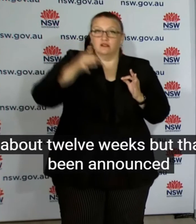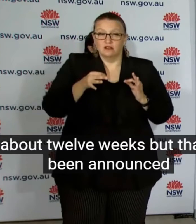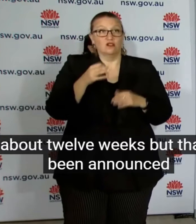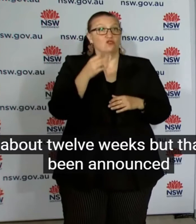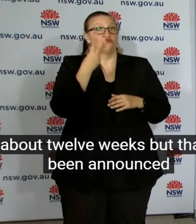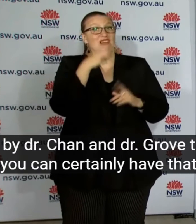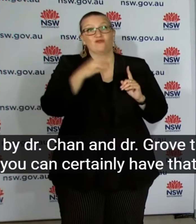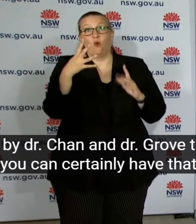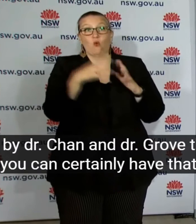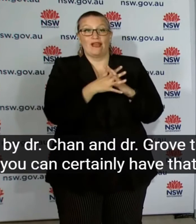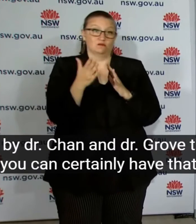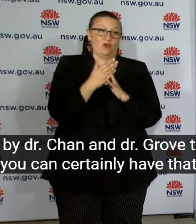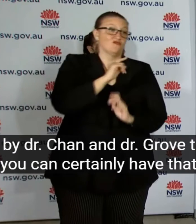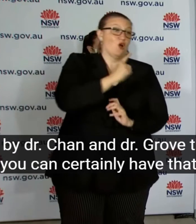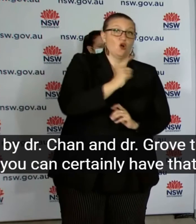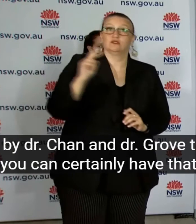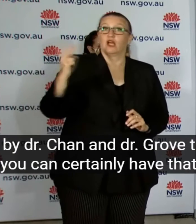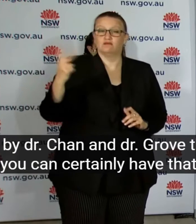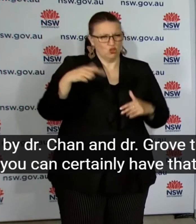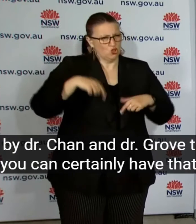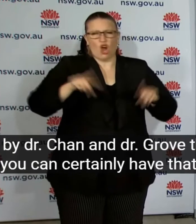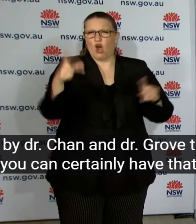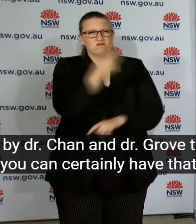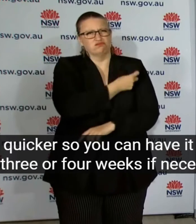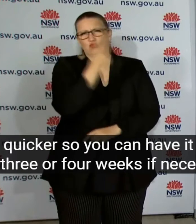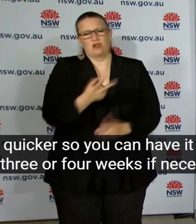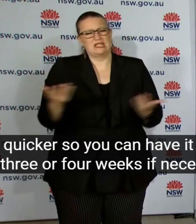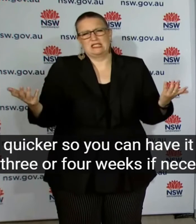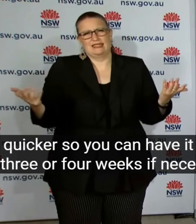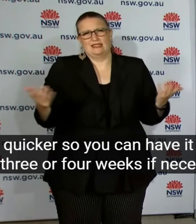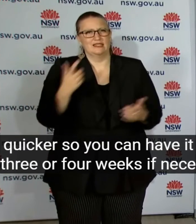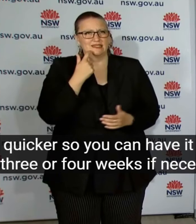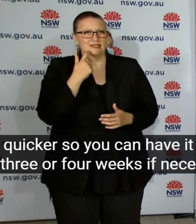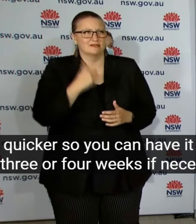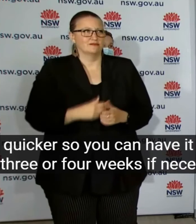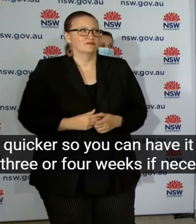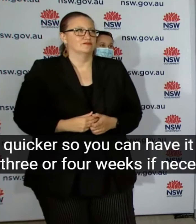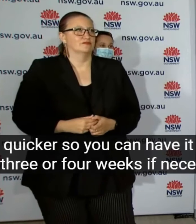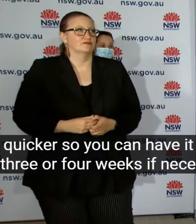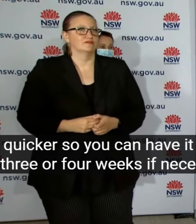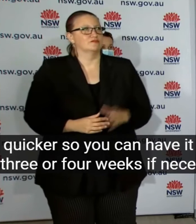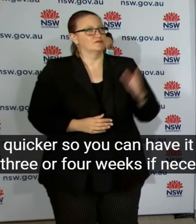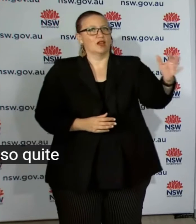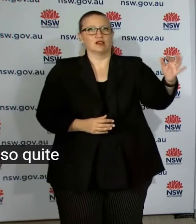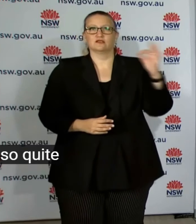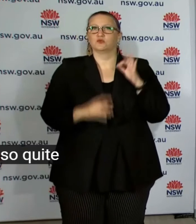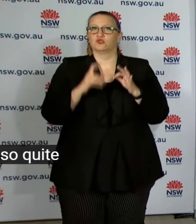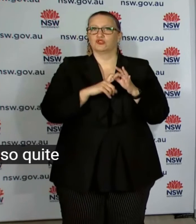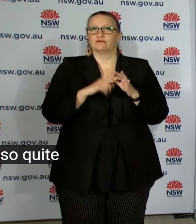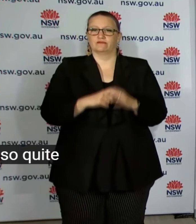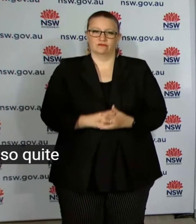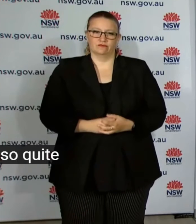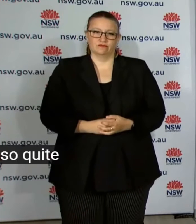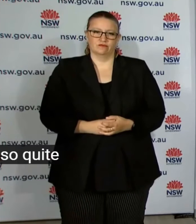4 weeks if necessary. So it's quite possible. Just go and have the double vaccinations. So the city of Sydney, I'll come to you next one, sorry. The city of Sydney LGA has a